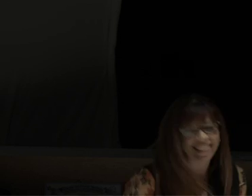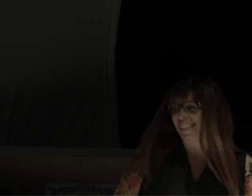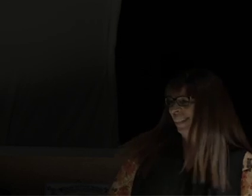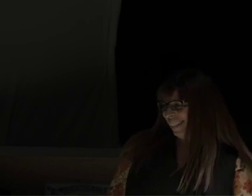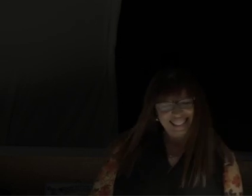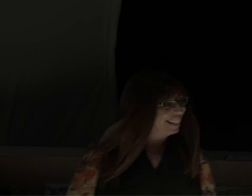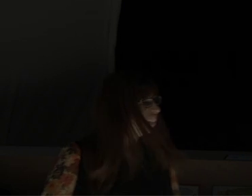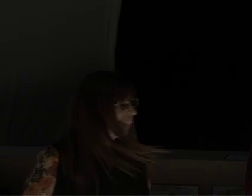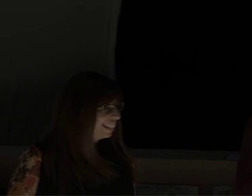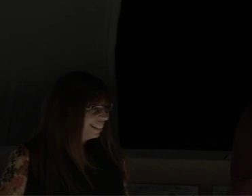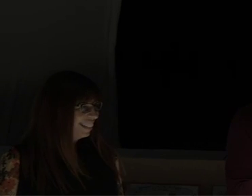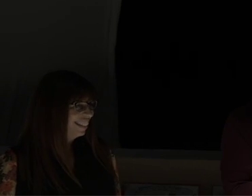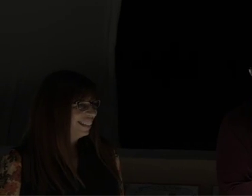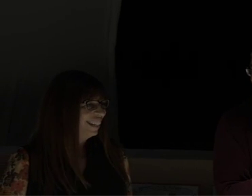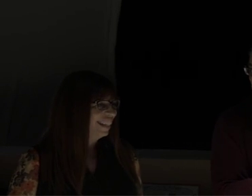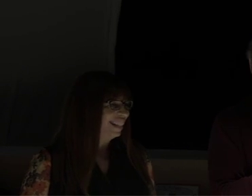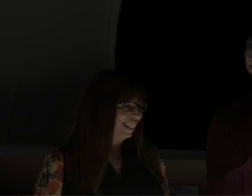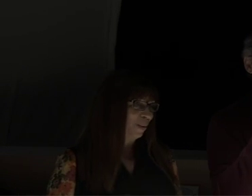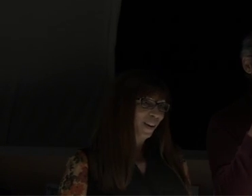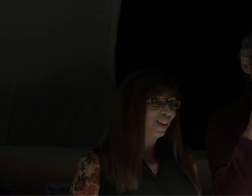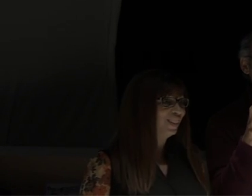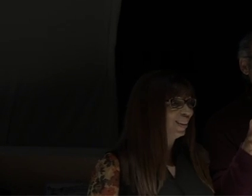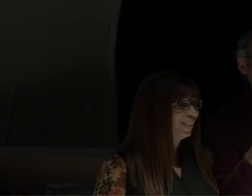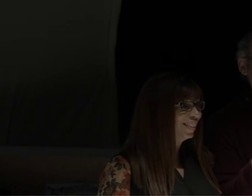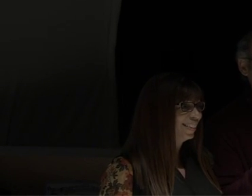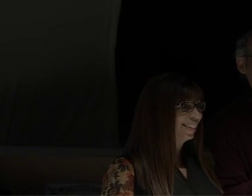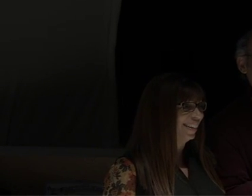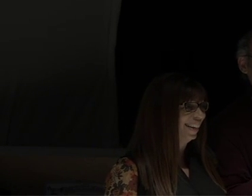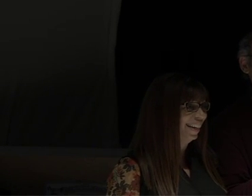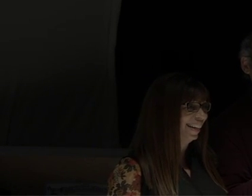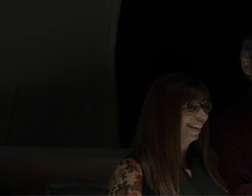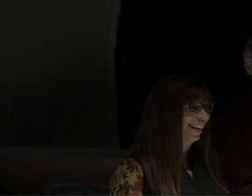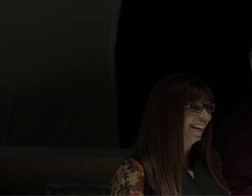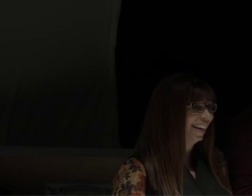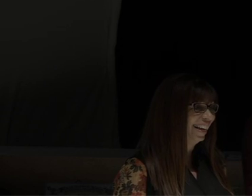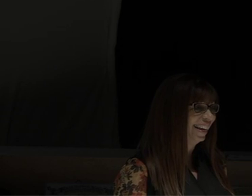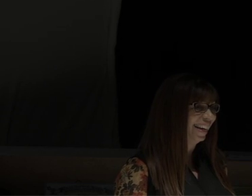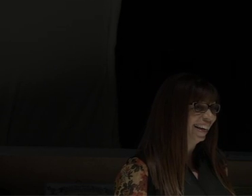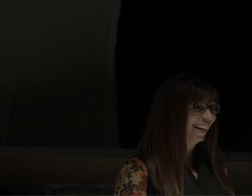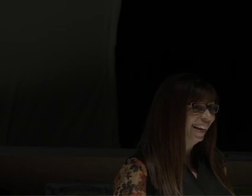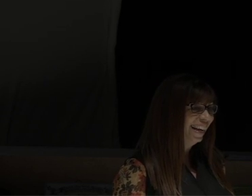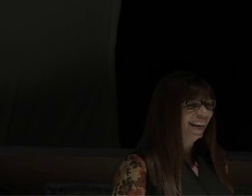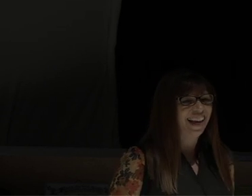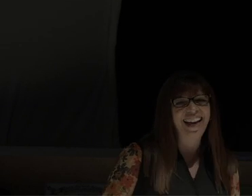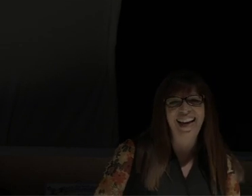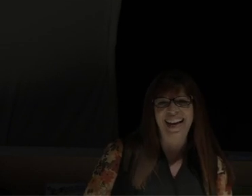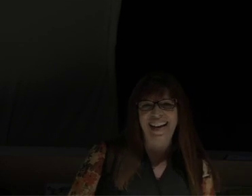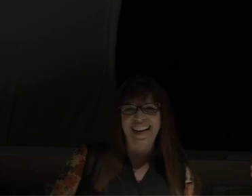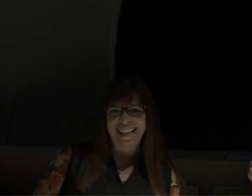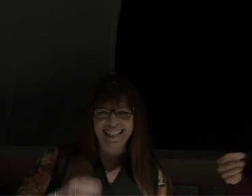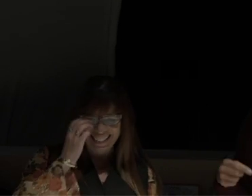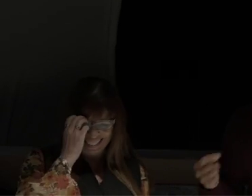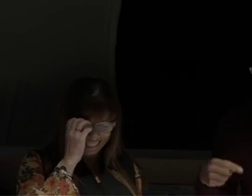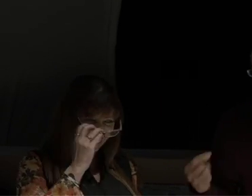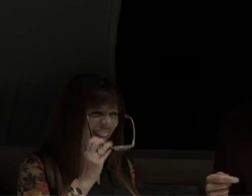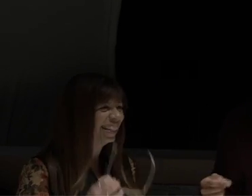equality. There we go. And Everybody's that's where we done got really to. shocked. Thank you very much. Should we